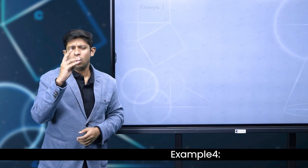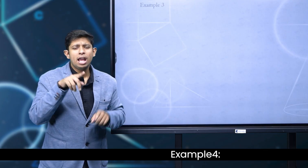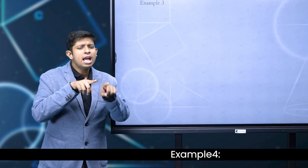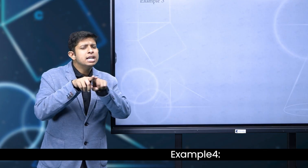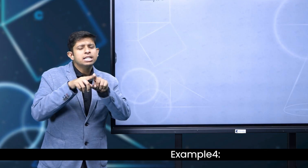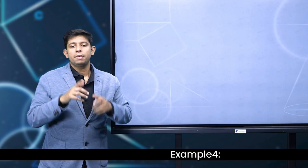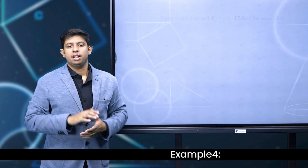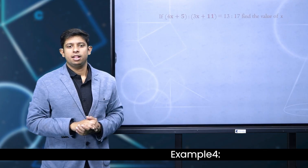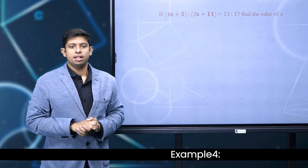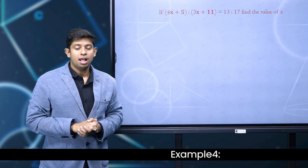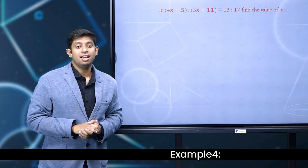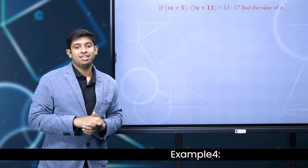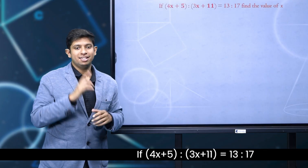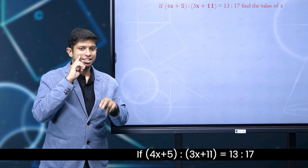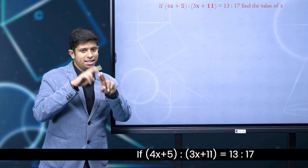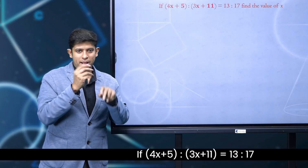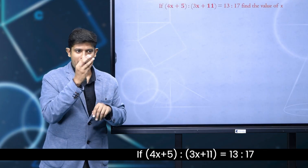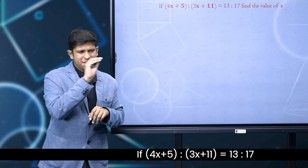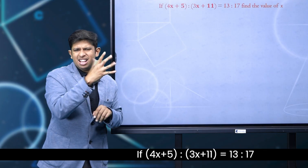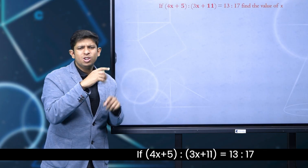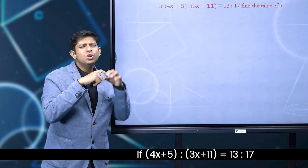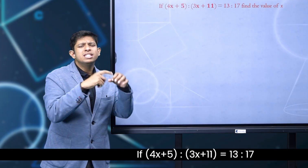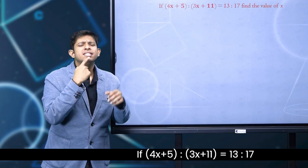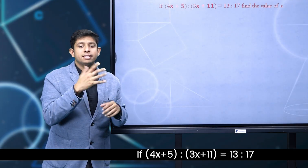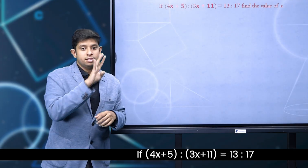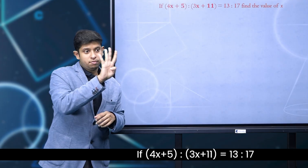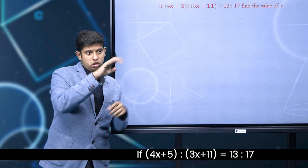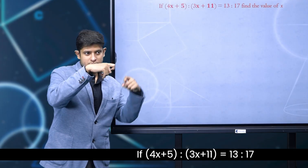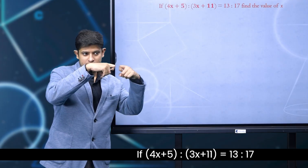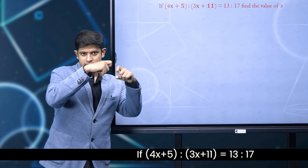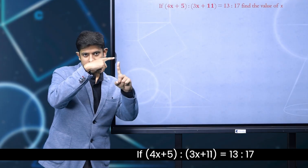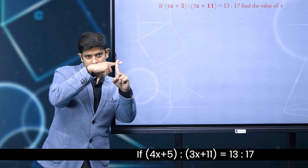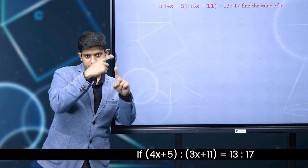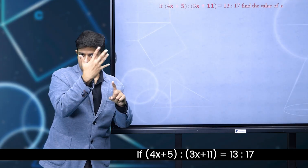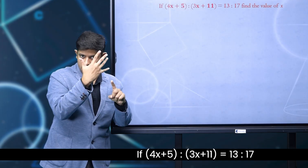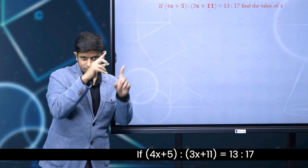Example 4. If 4x plus 5 is to 3x plus 11 is equal